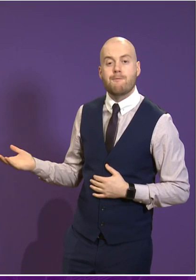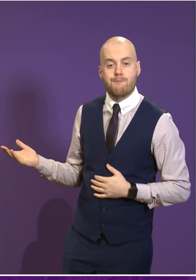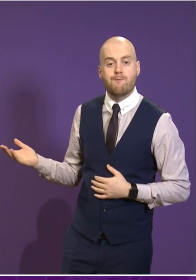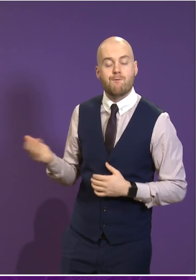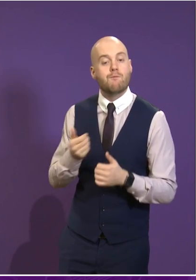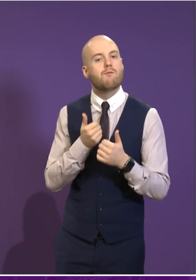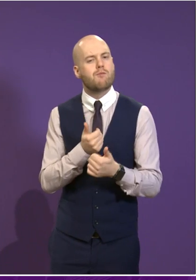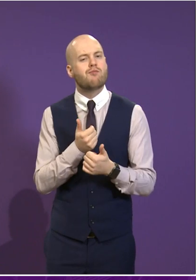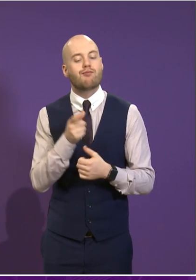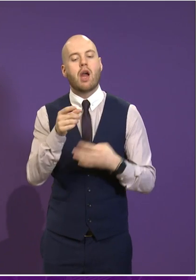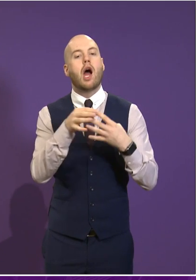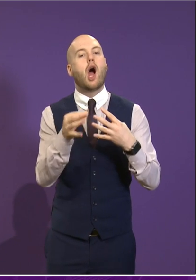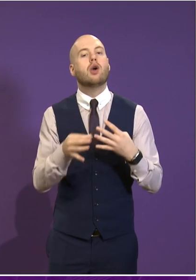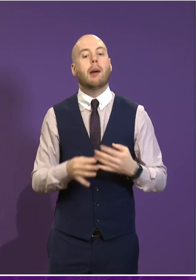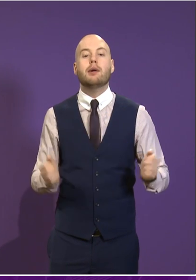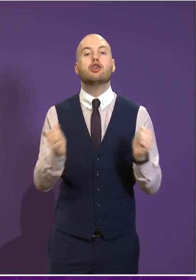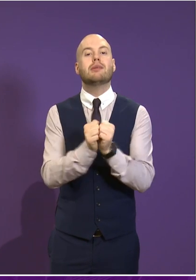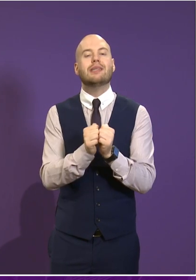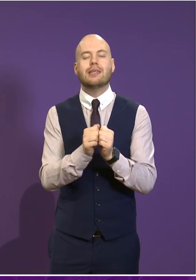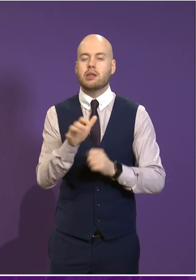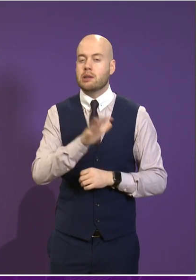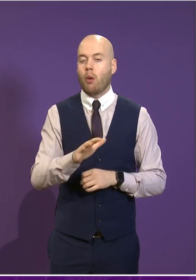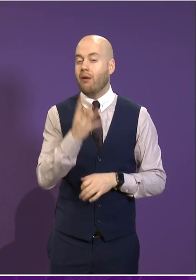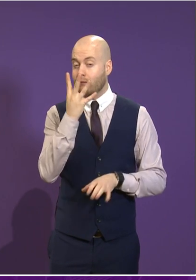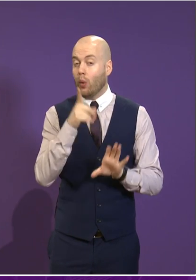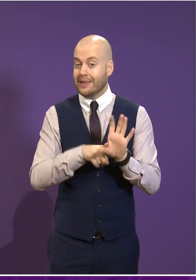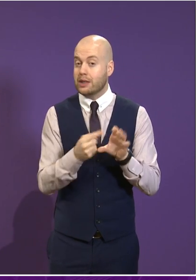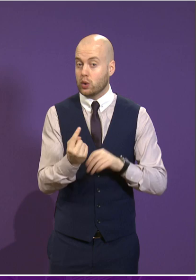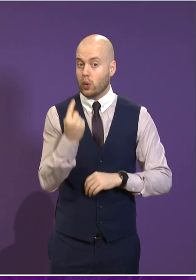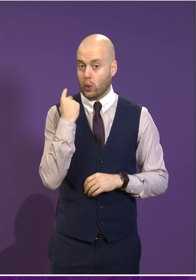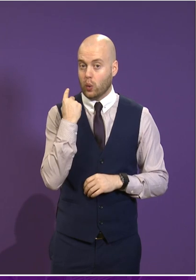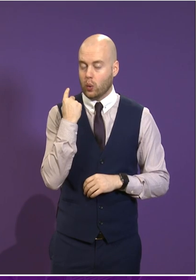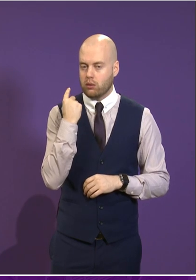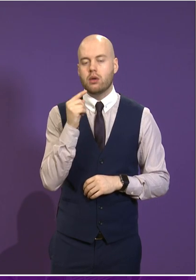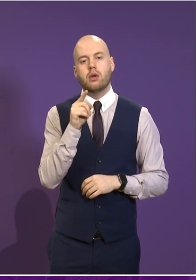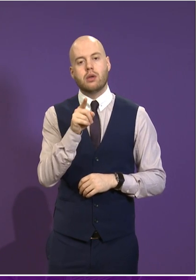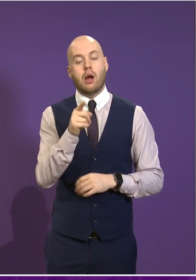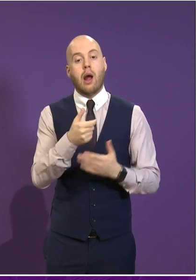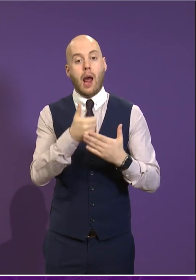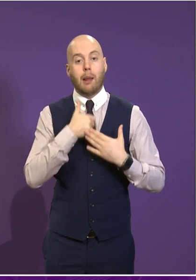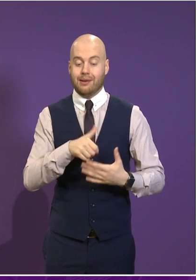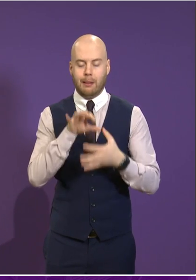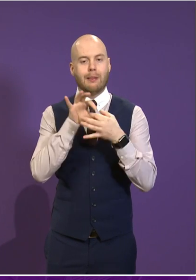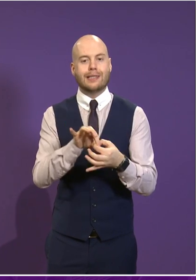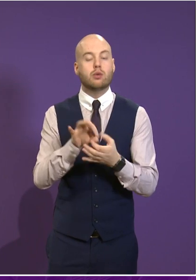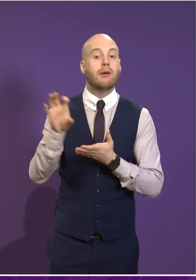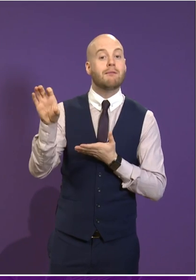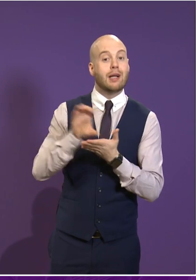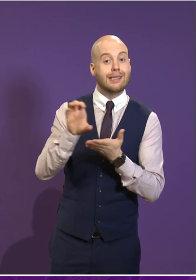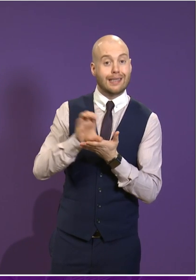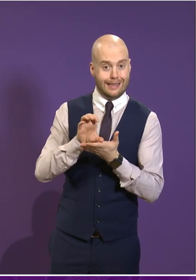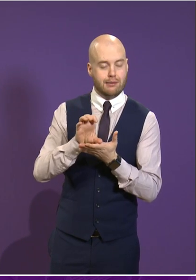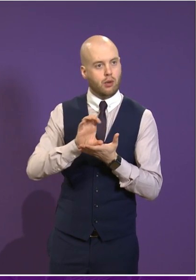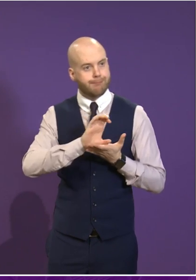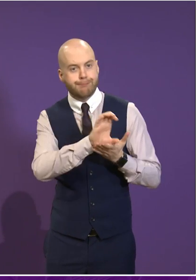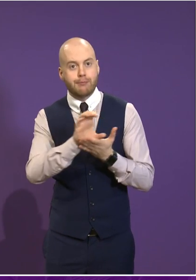were introduced around about 4 years ago, and they were a way of linking the funding that we give to universities and to colleges too.